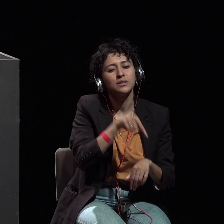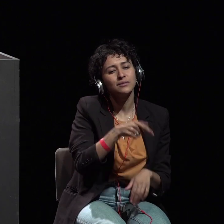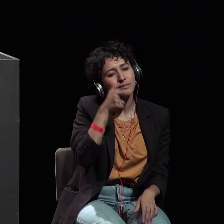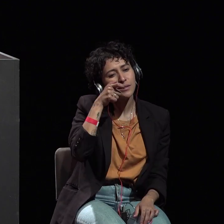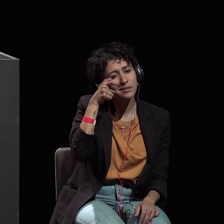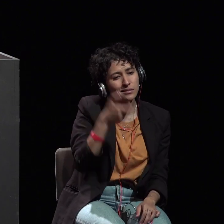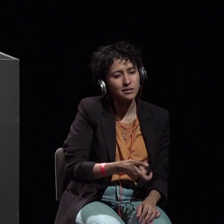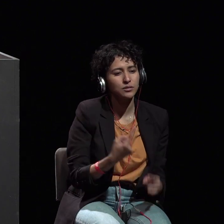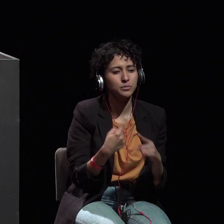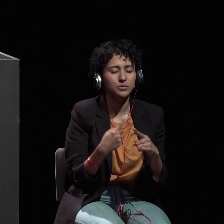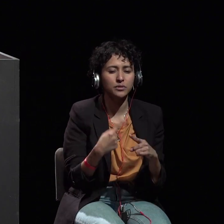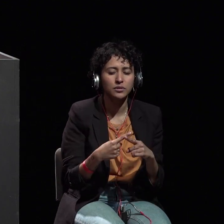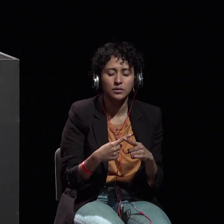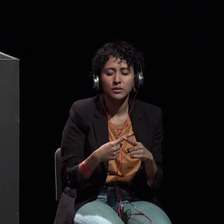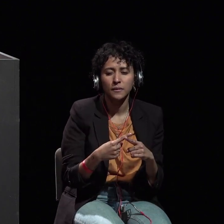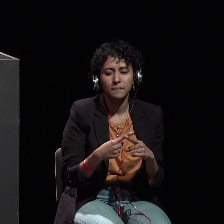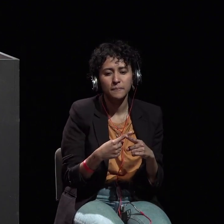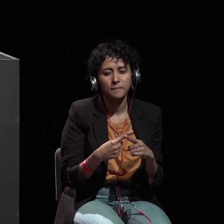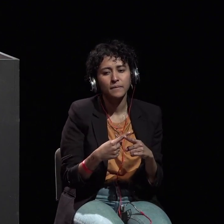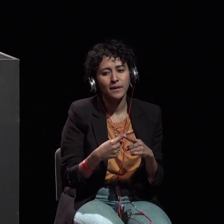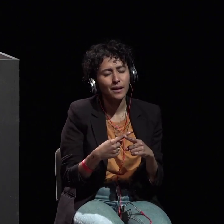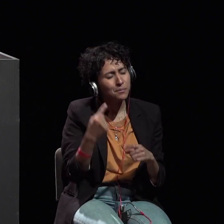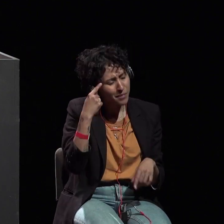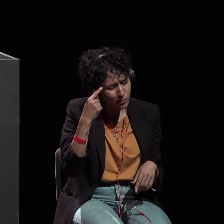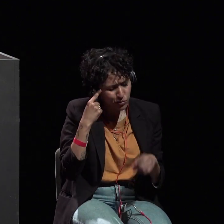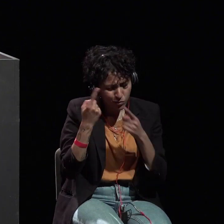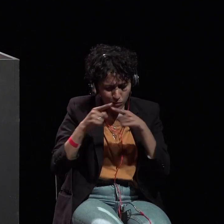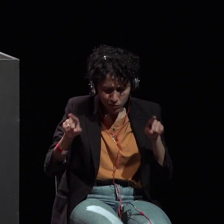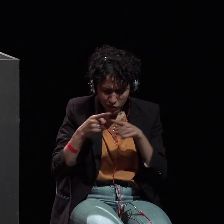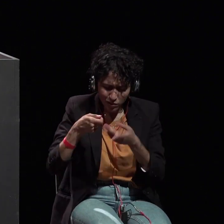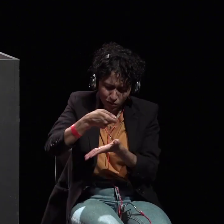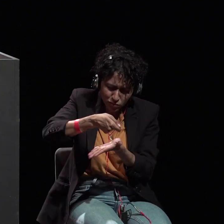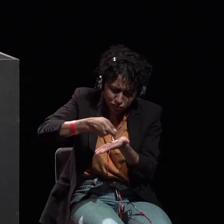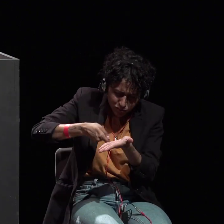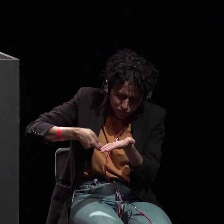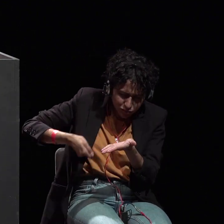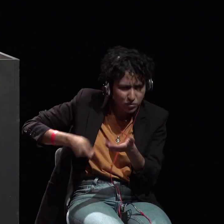and B, because that would be the protocol of entering an indigenous Hawaiian space.